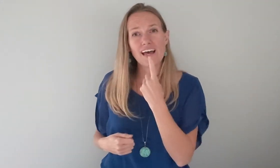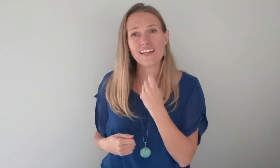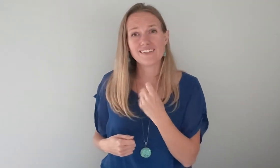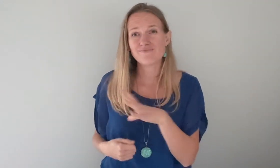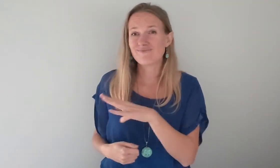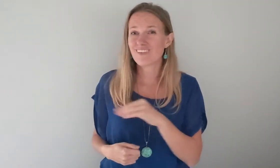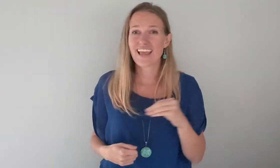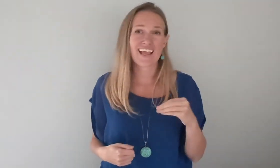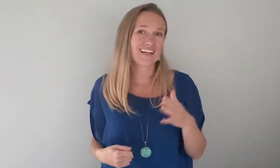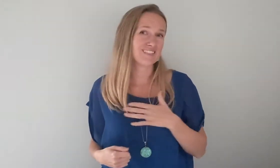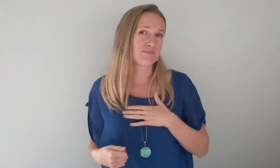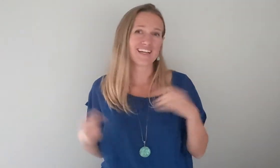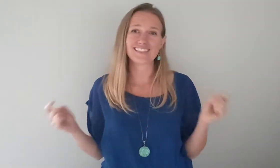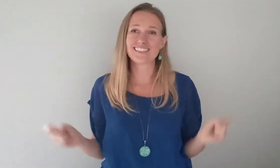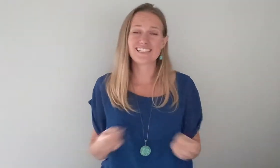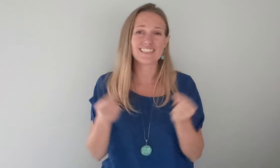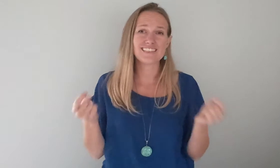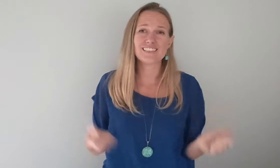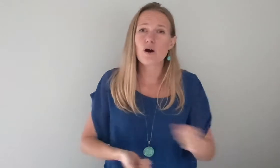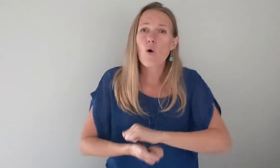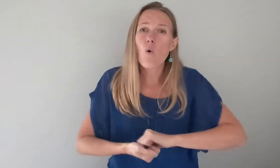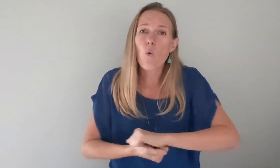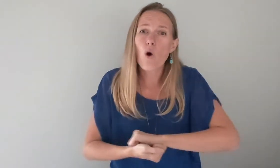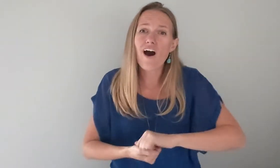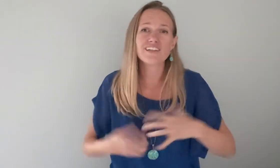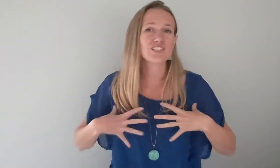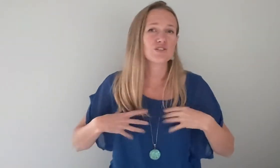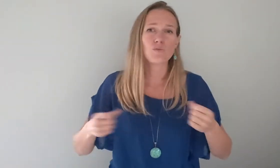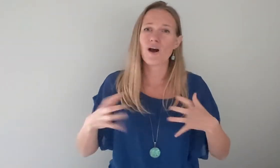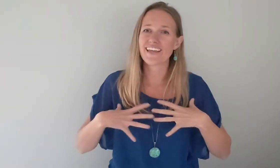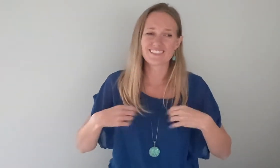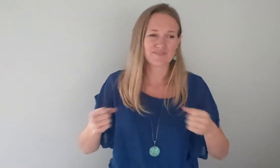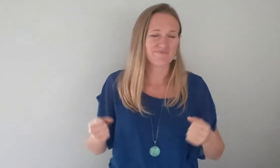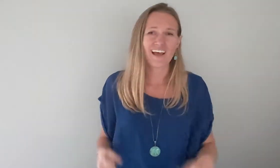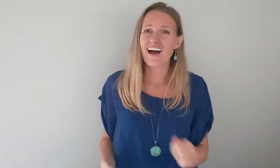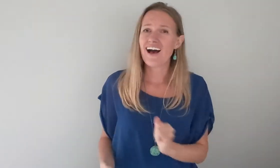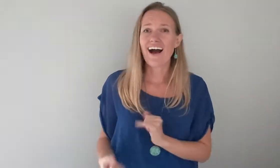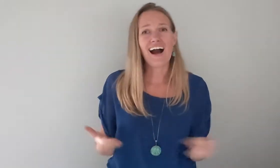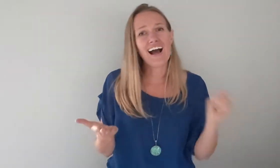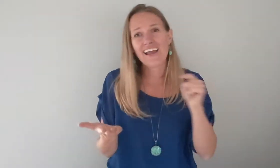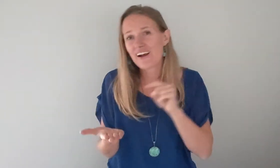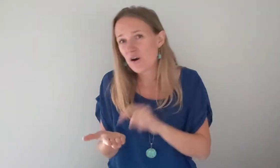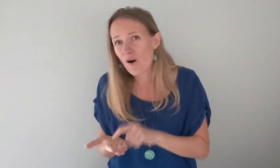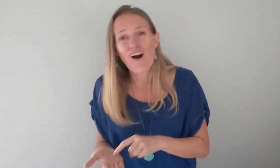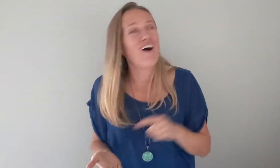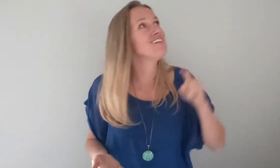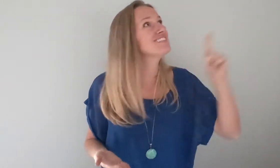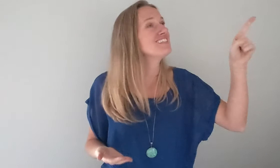red and my sins washed white. I owe all to